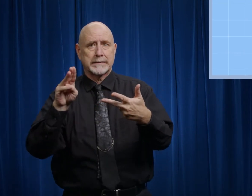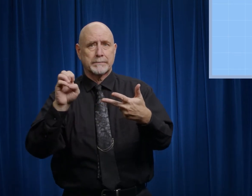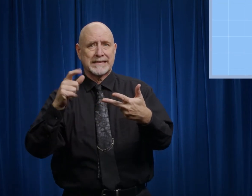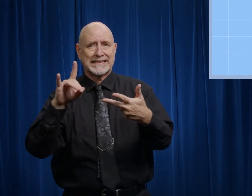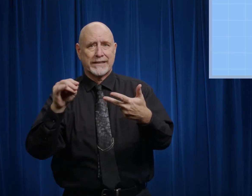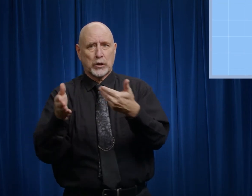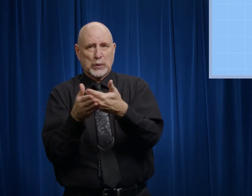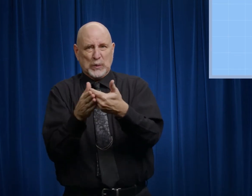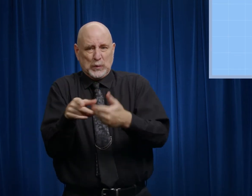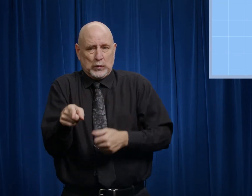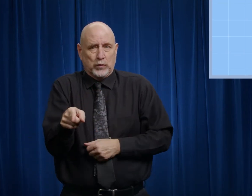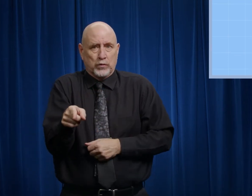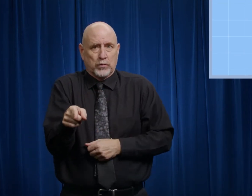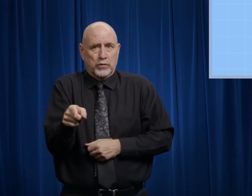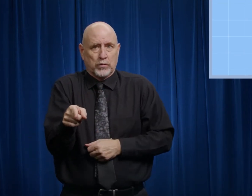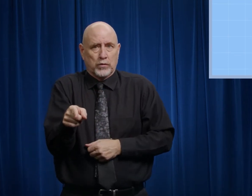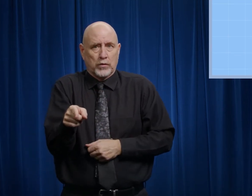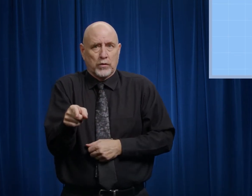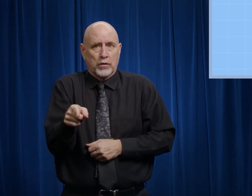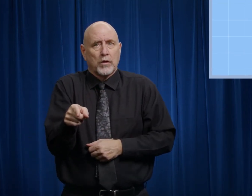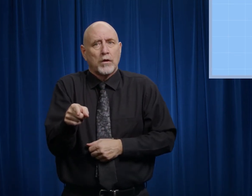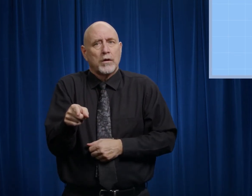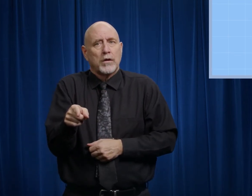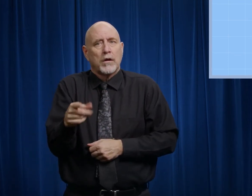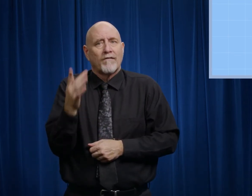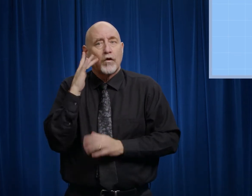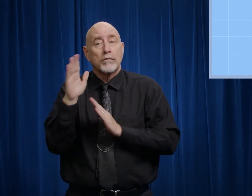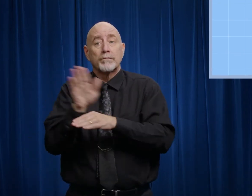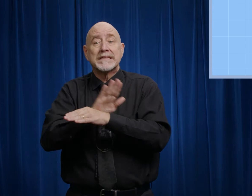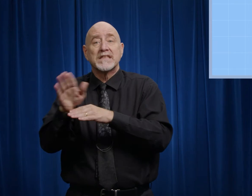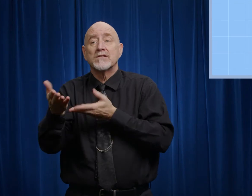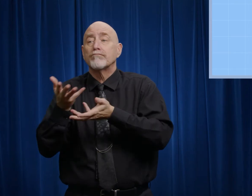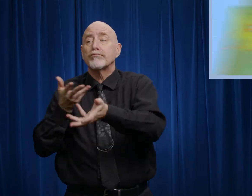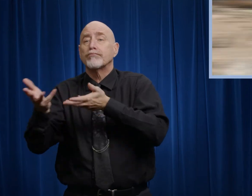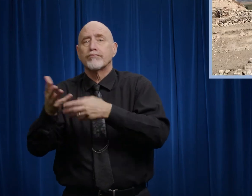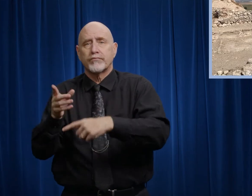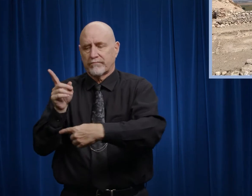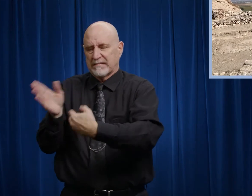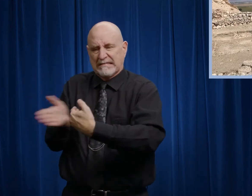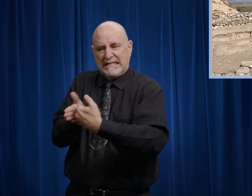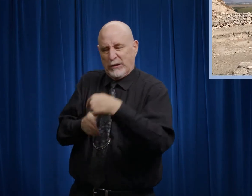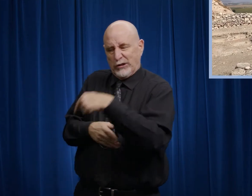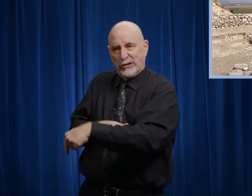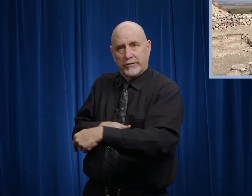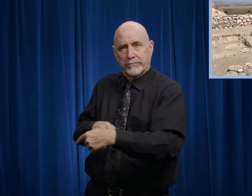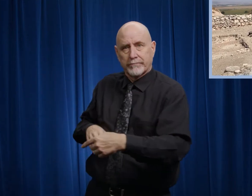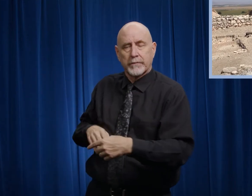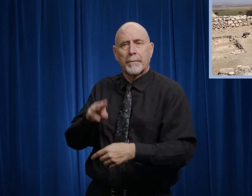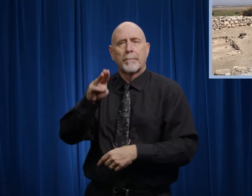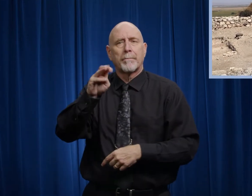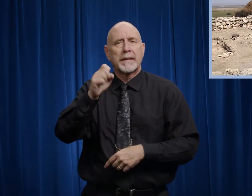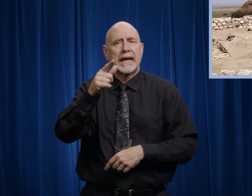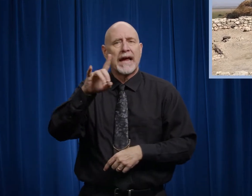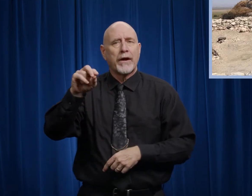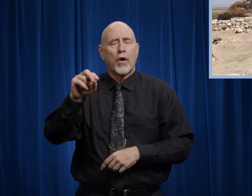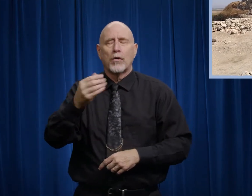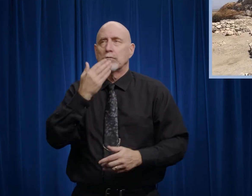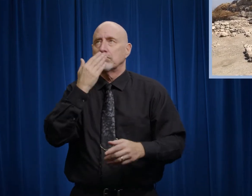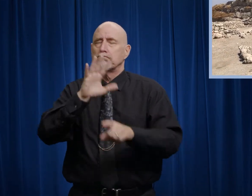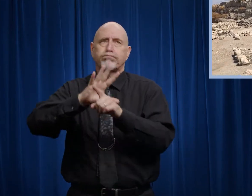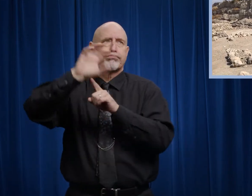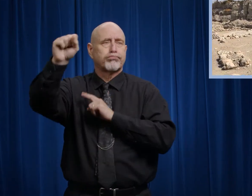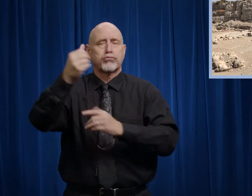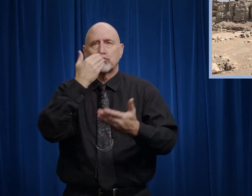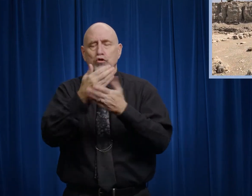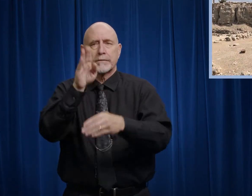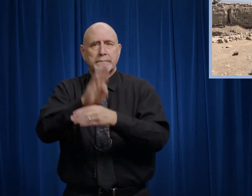passes went near Megiddo, which lay at a crossroads for trade. Megiddo then was a commercial